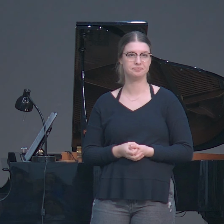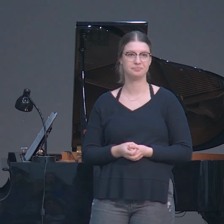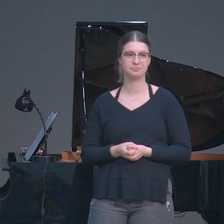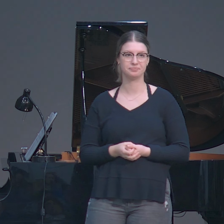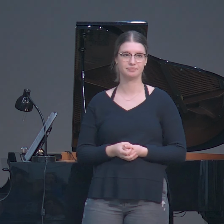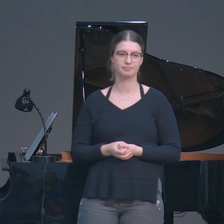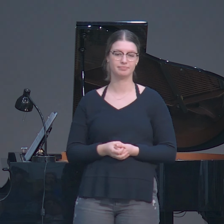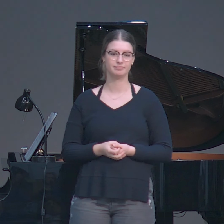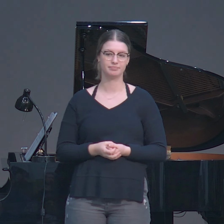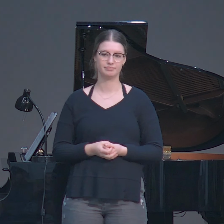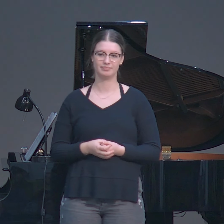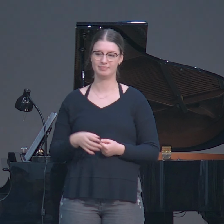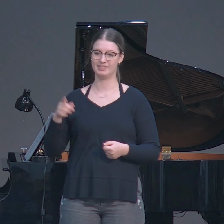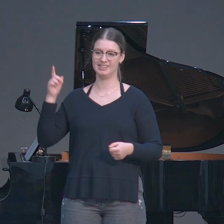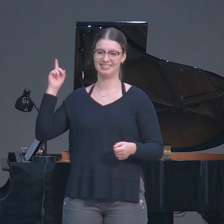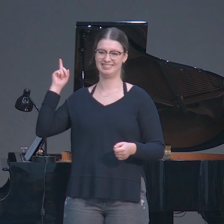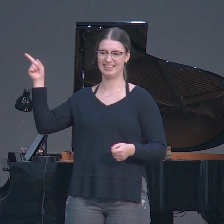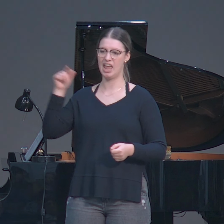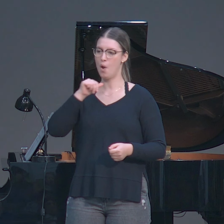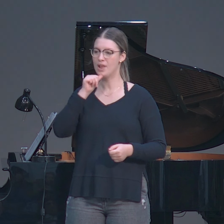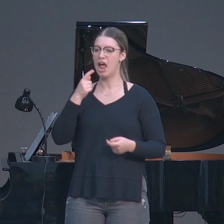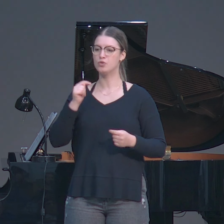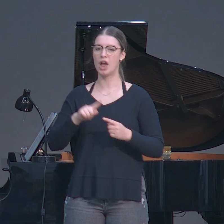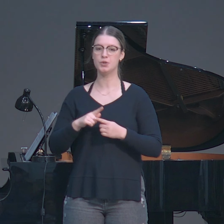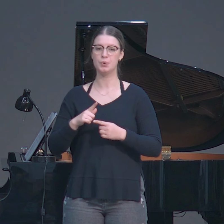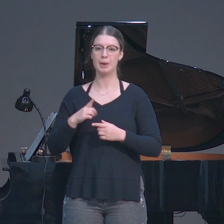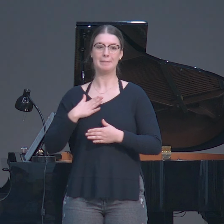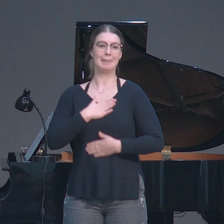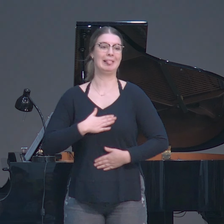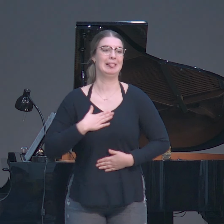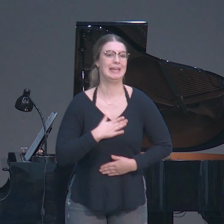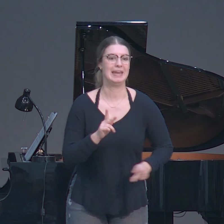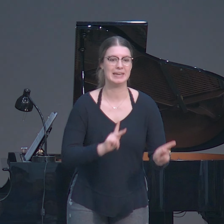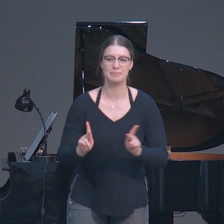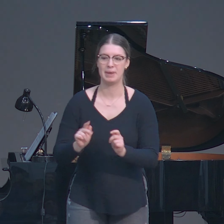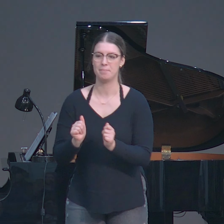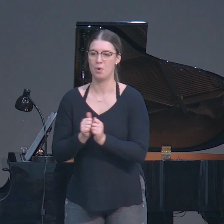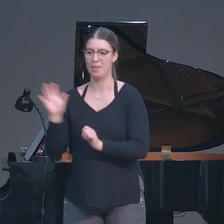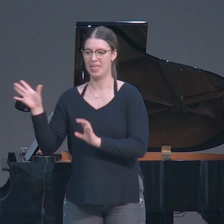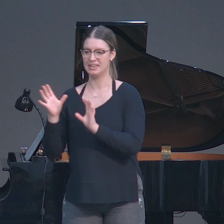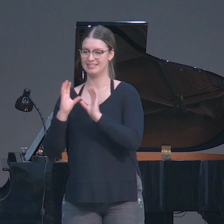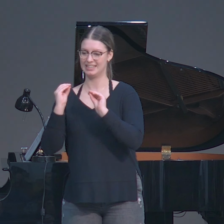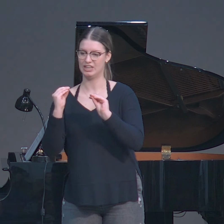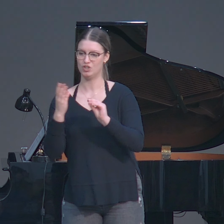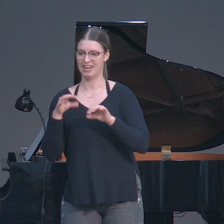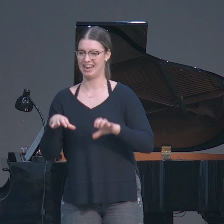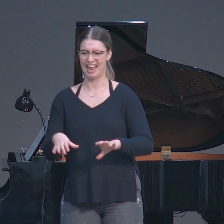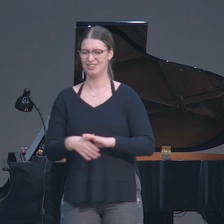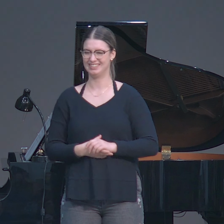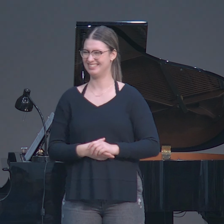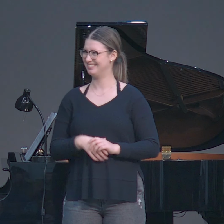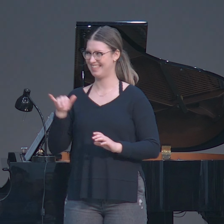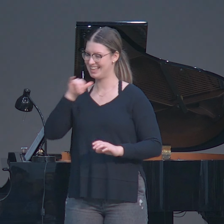was certainly not about to start pleasing people with his words and